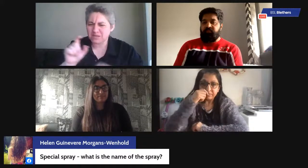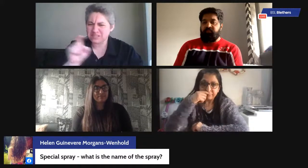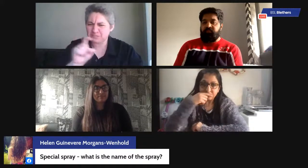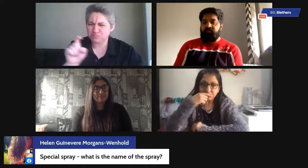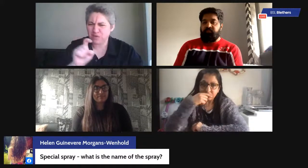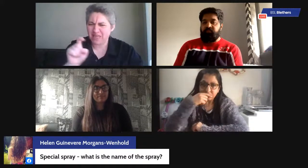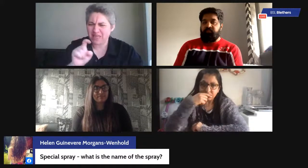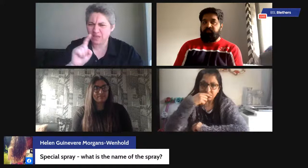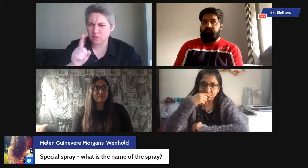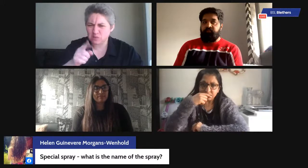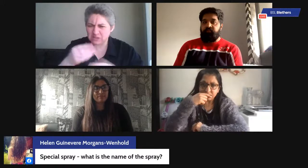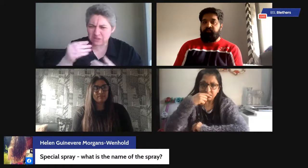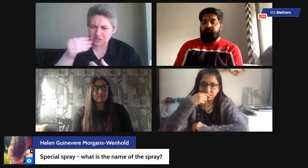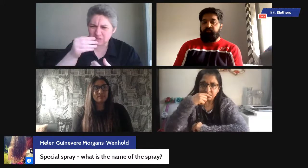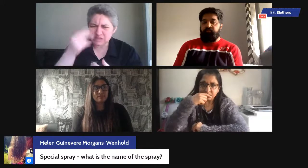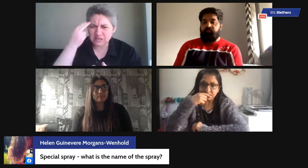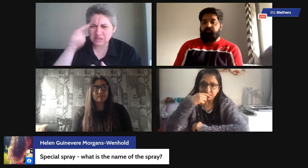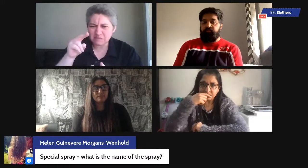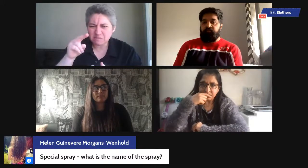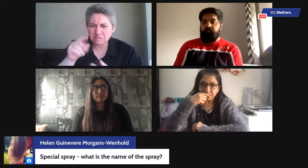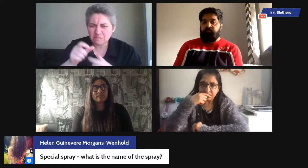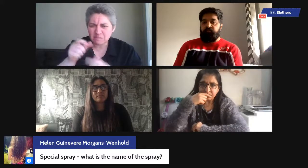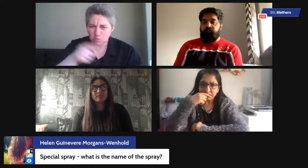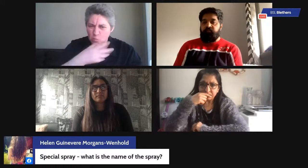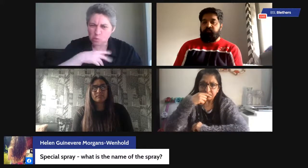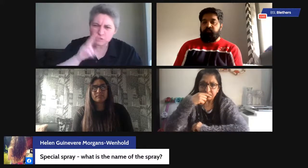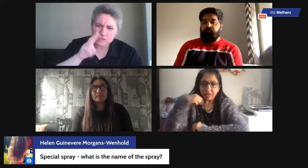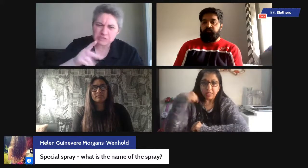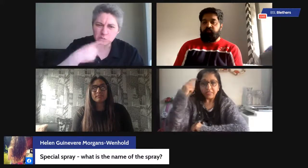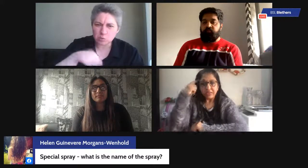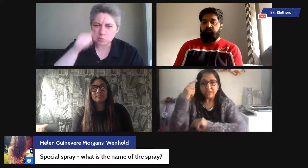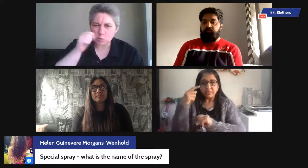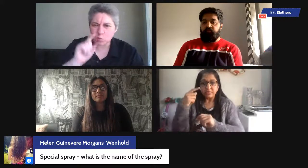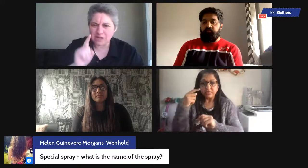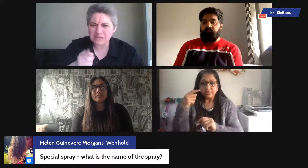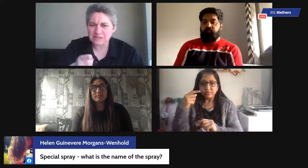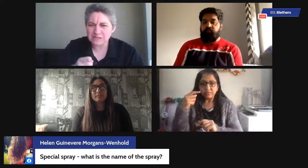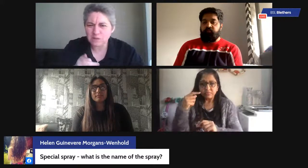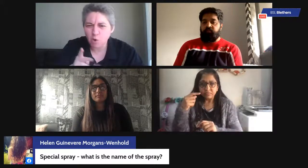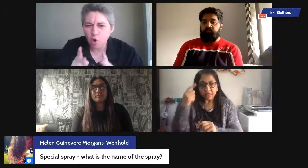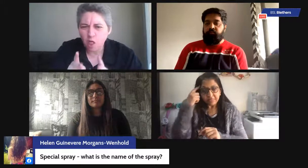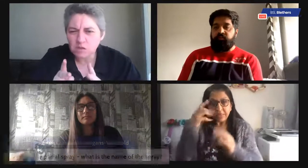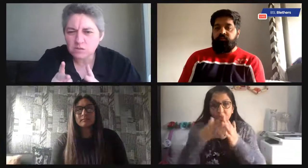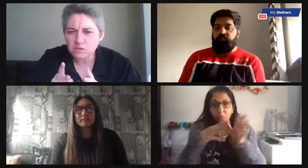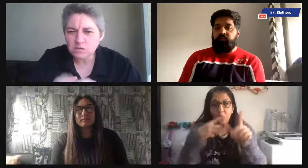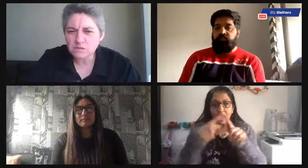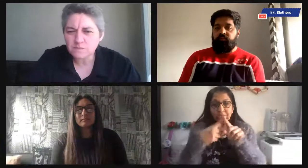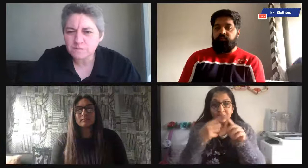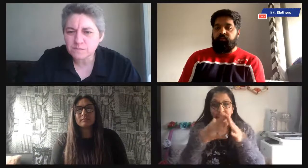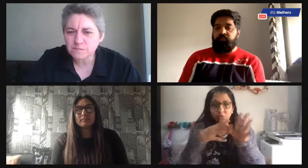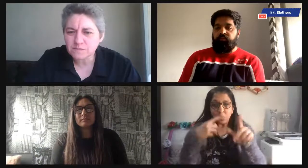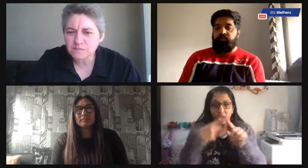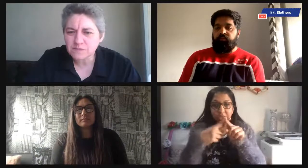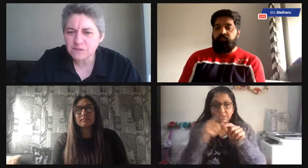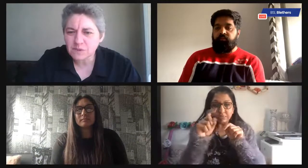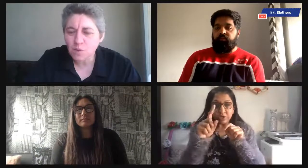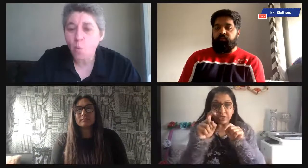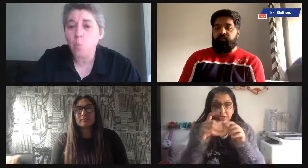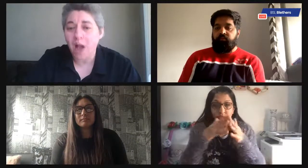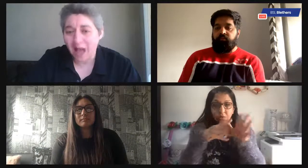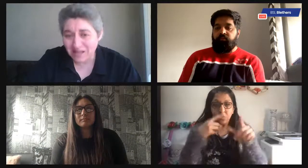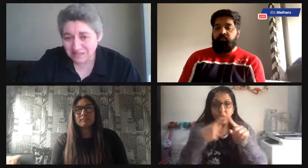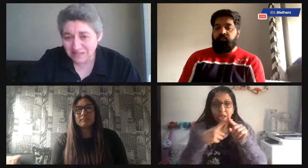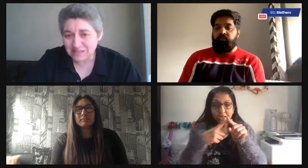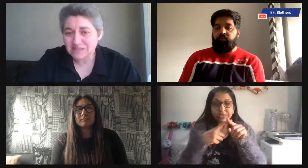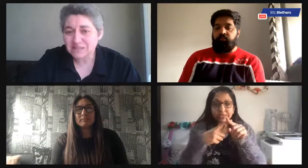bracelets, and you kept saying it was a special spray. What's exactly the name? Do you know the name, Nafisa? What is it? I think